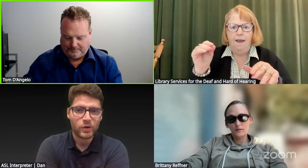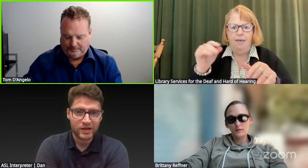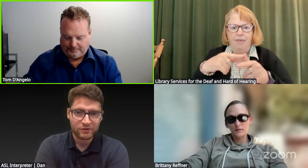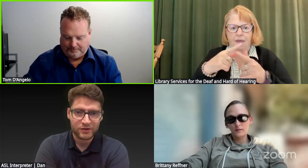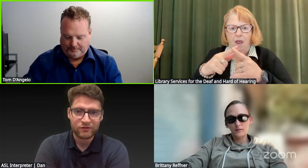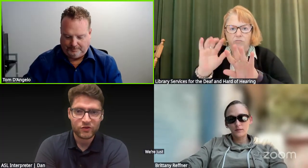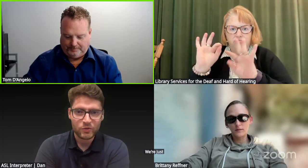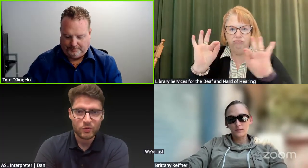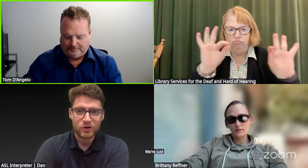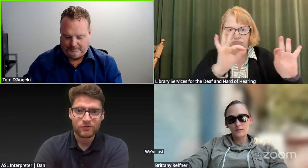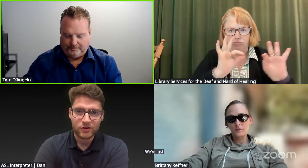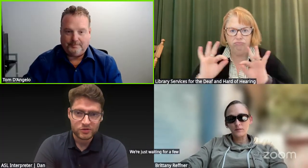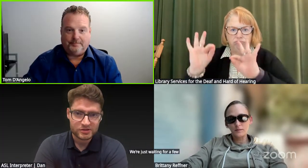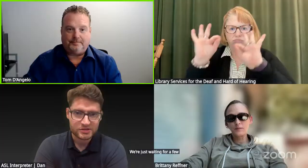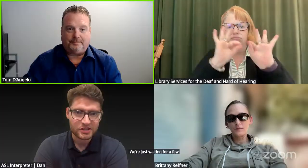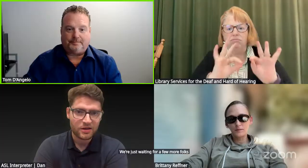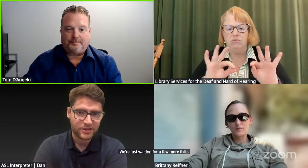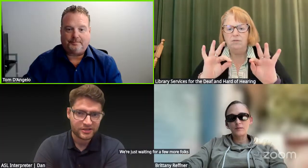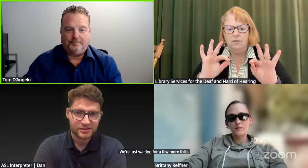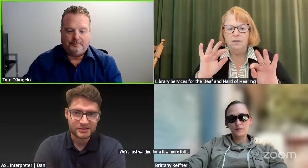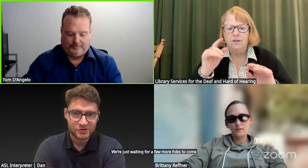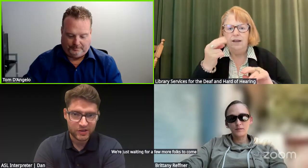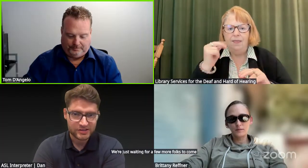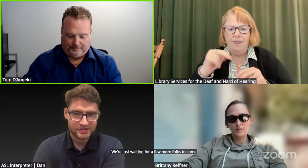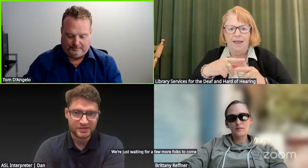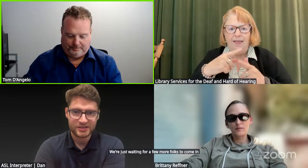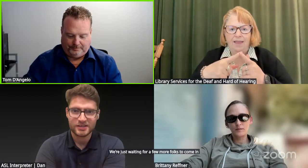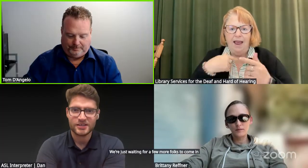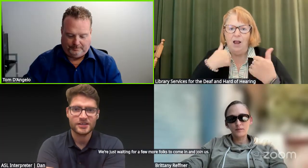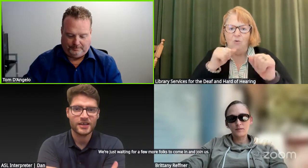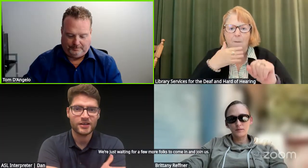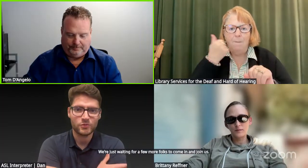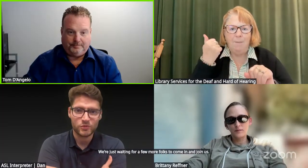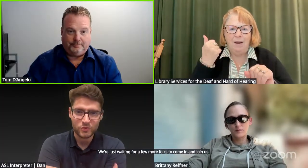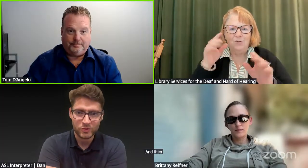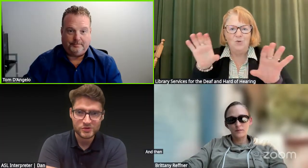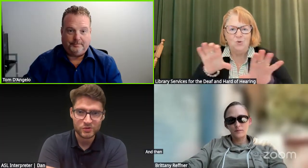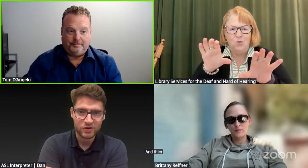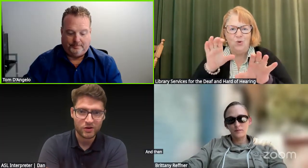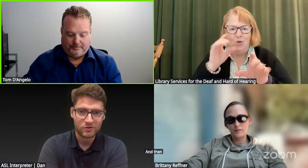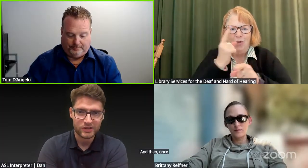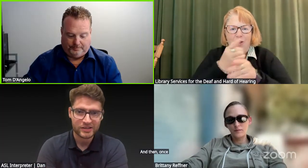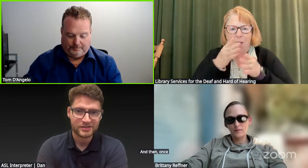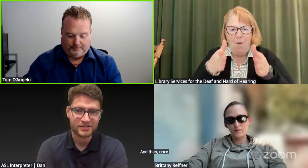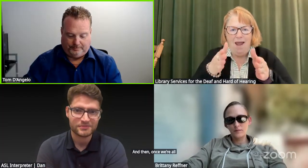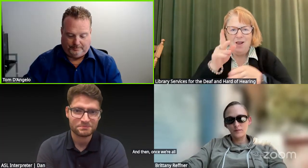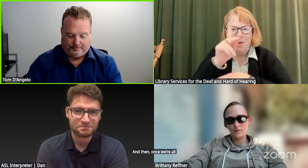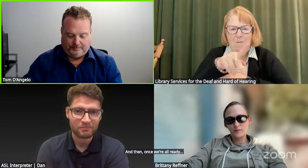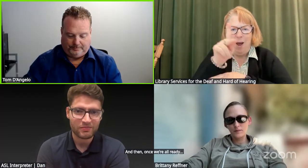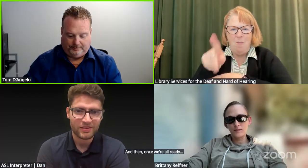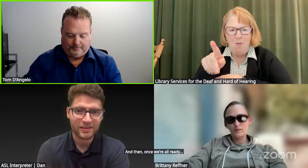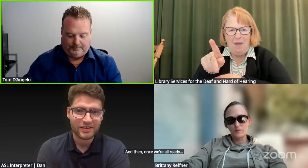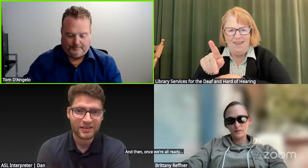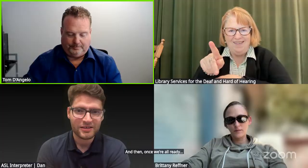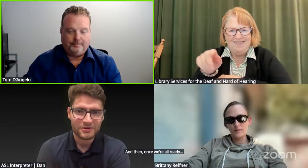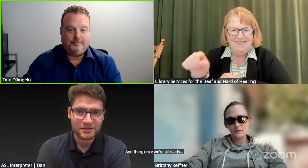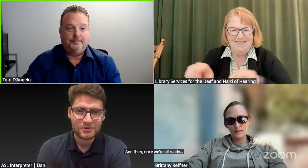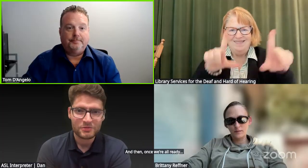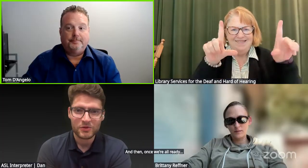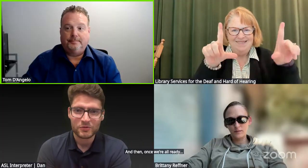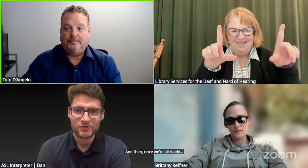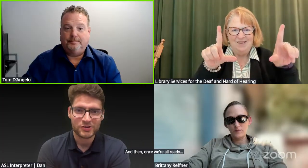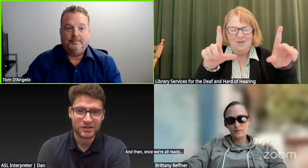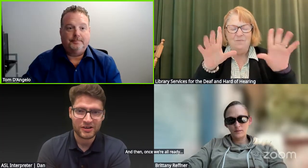We're just waiting for a few more folks to come in and join us. And then once we're all ready,